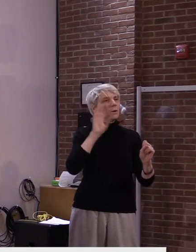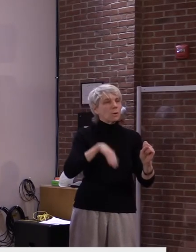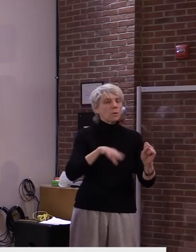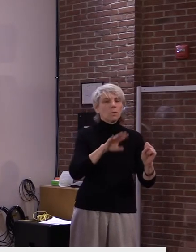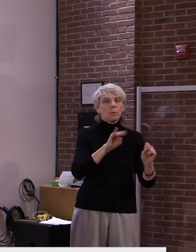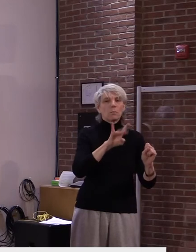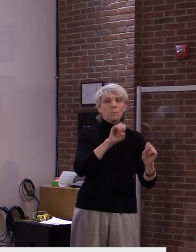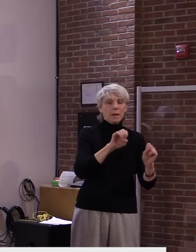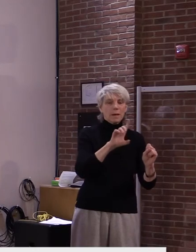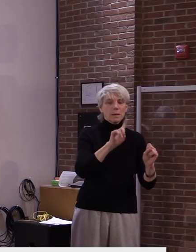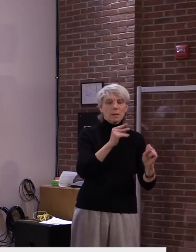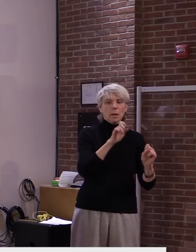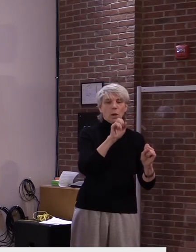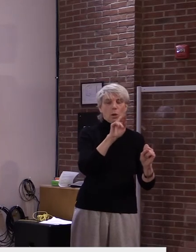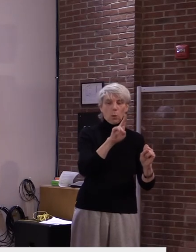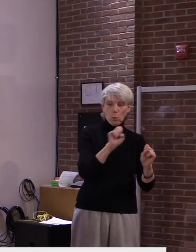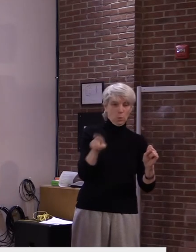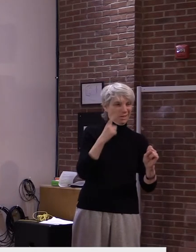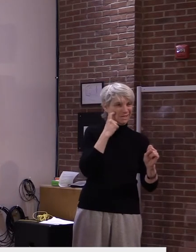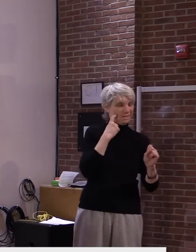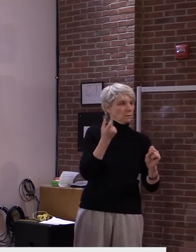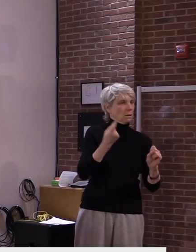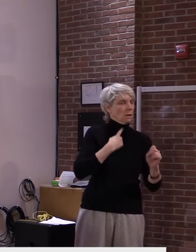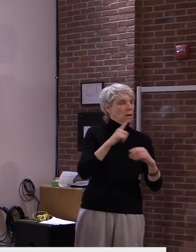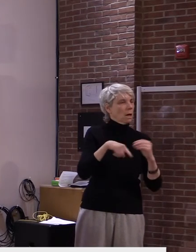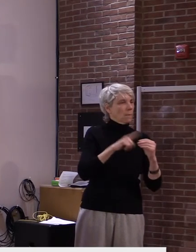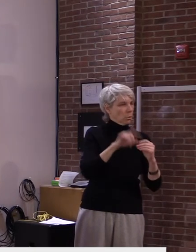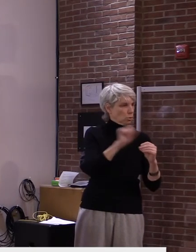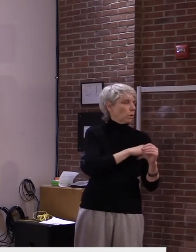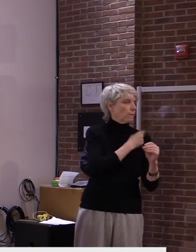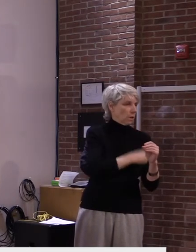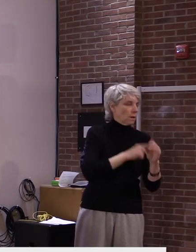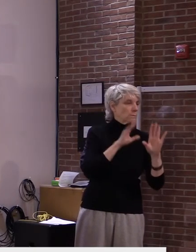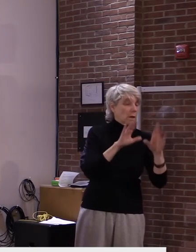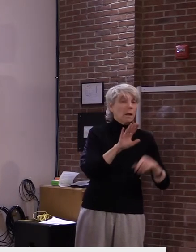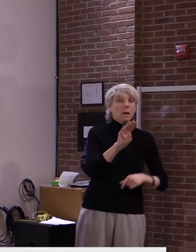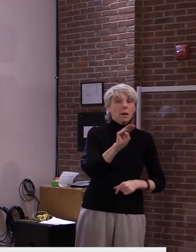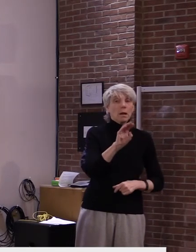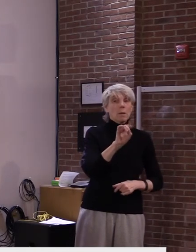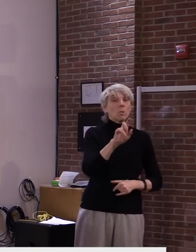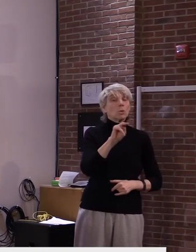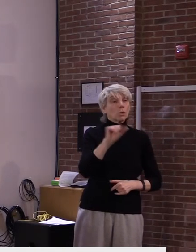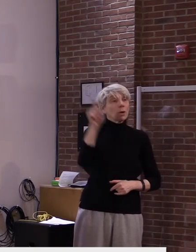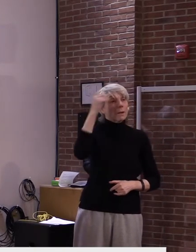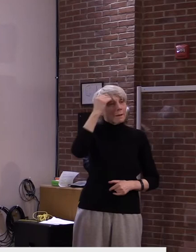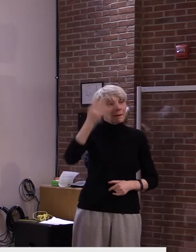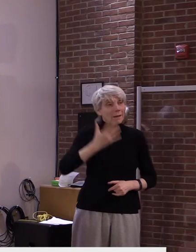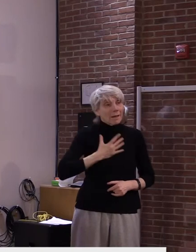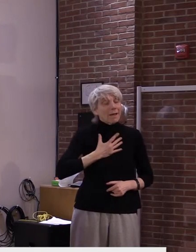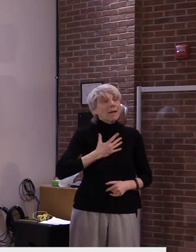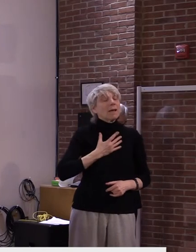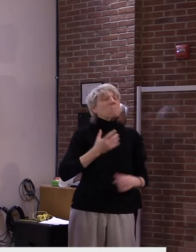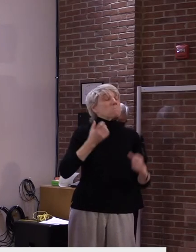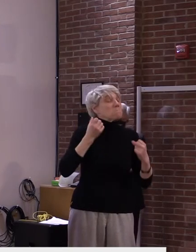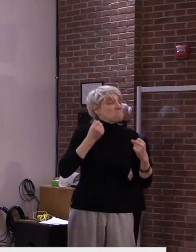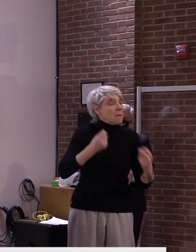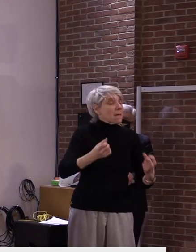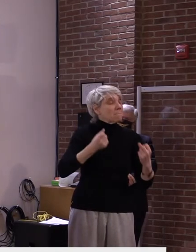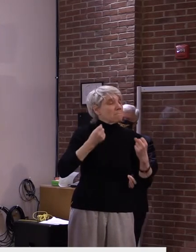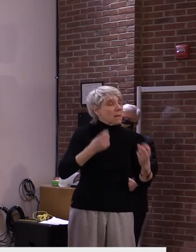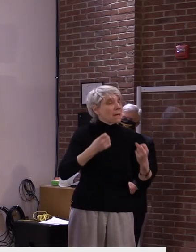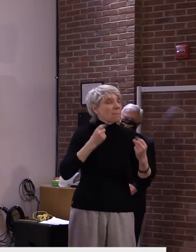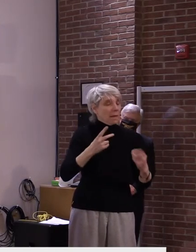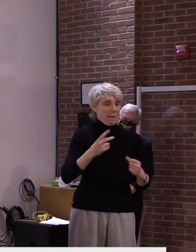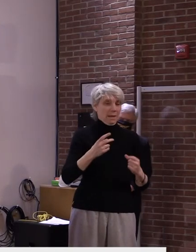but Moderna told us that literally in the course of a week, there were many, many, many hundreds of phone calls just